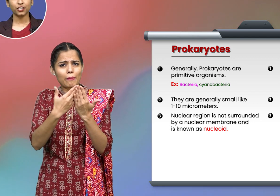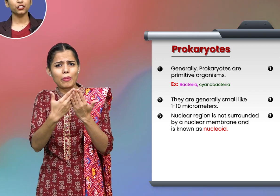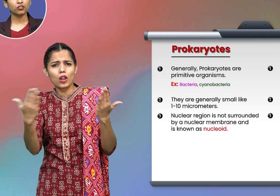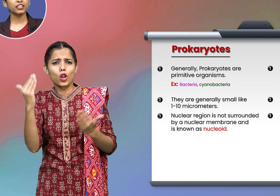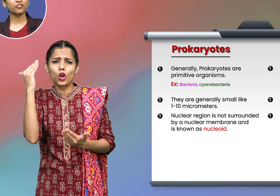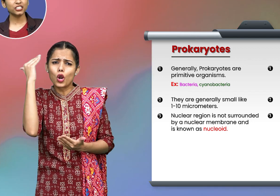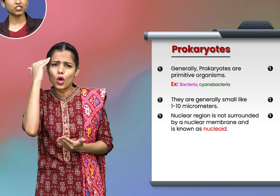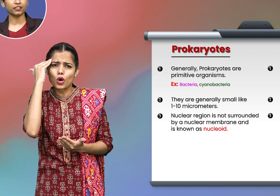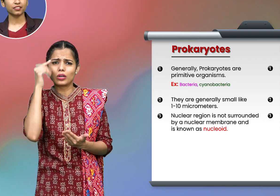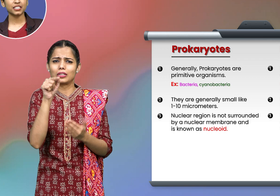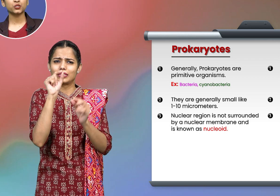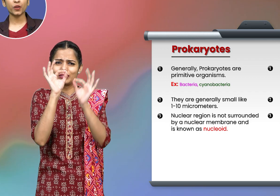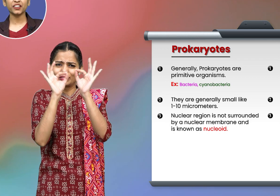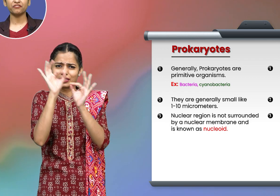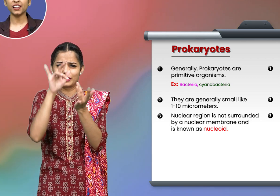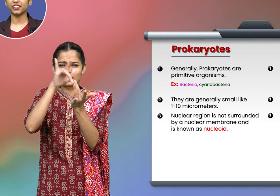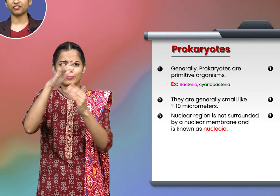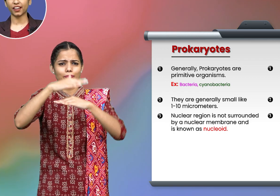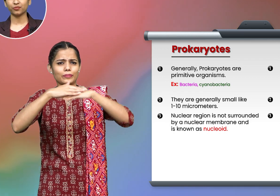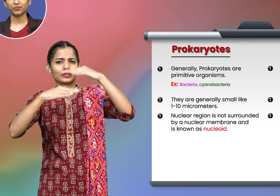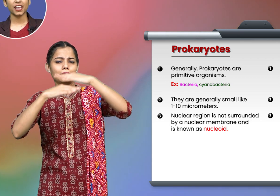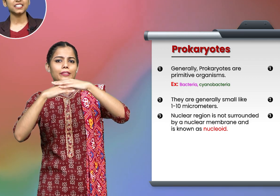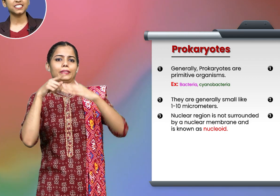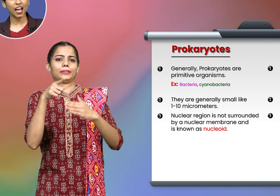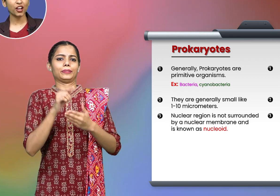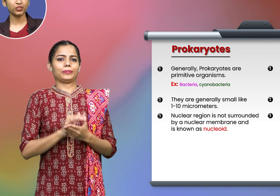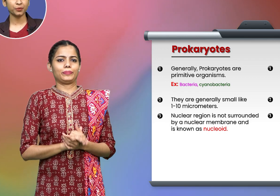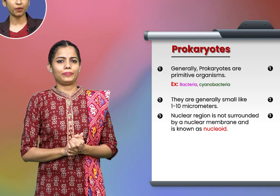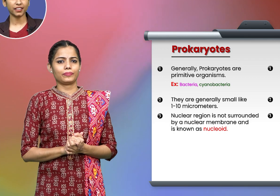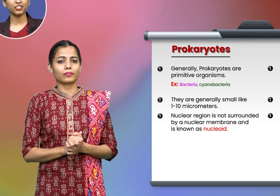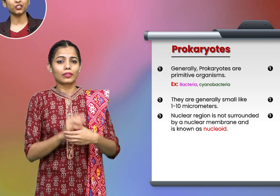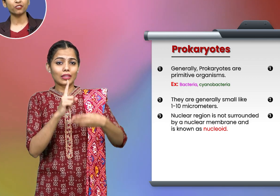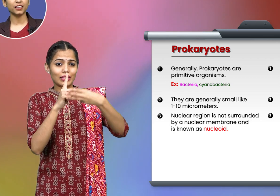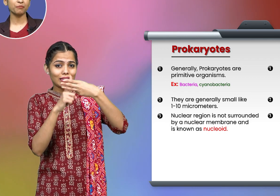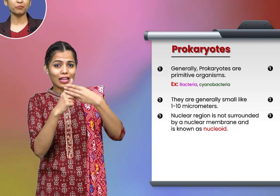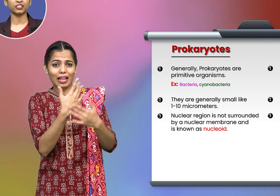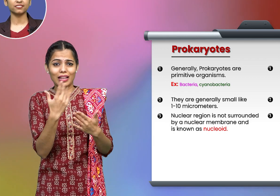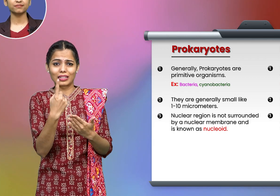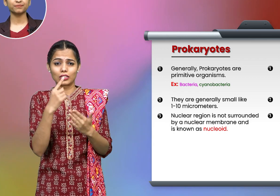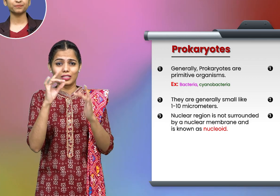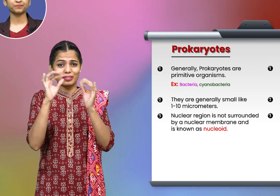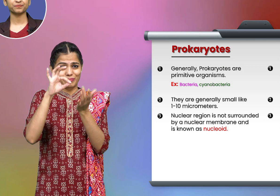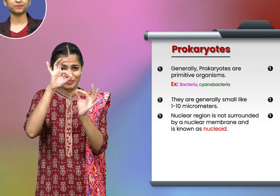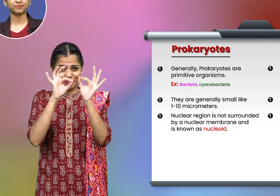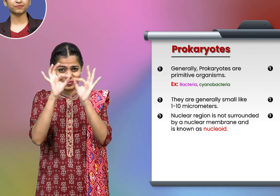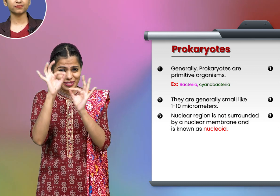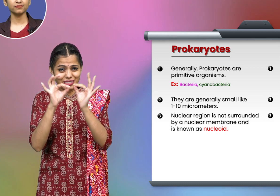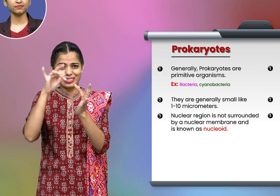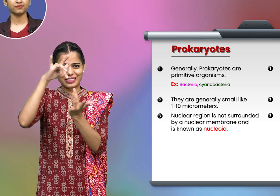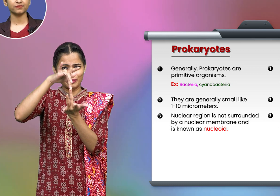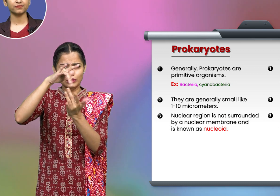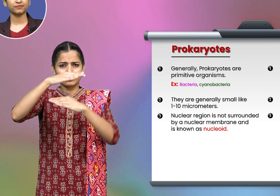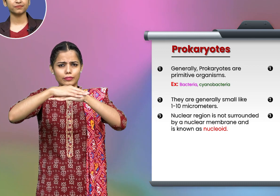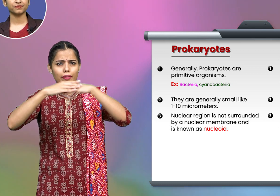Whereas nuclear region is very well defined and surrounded by the nuclear membrane.